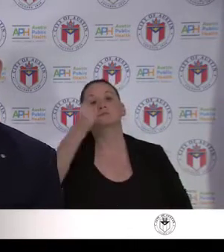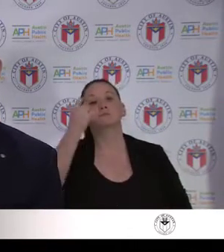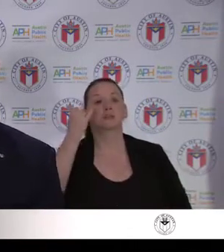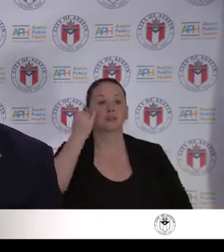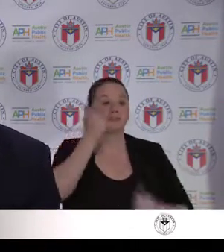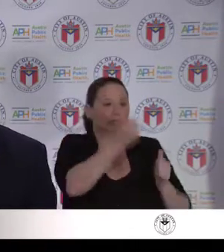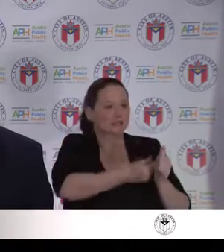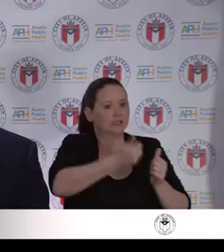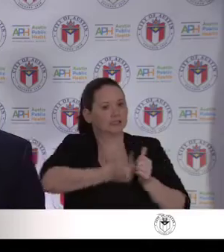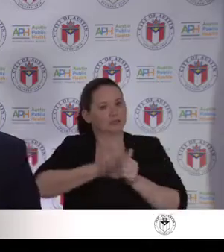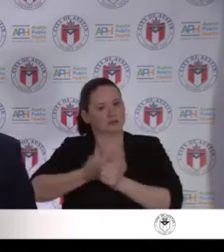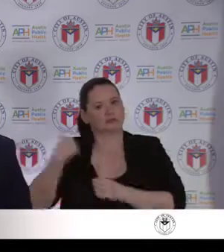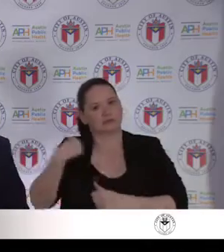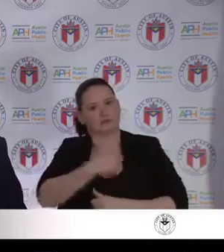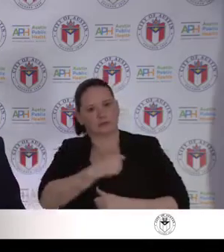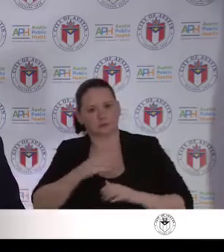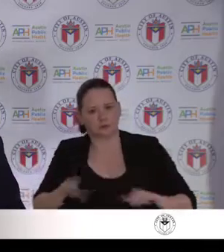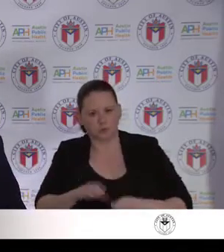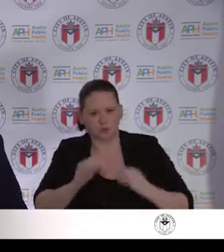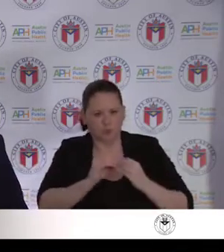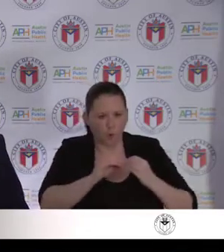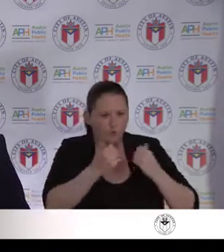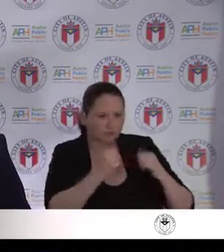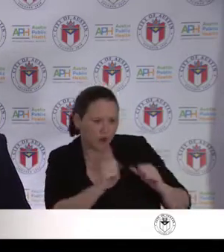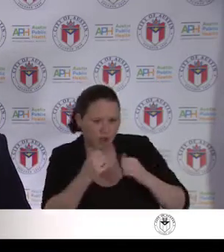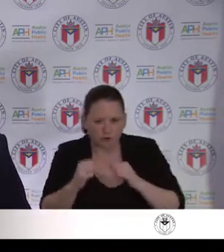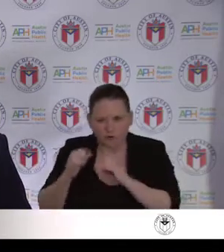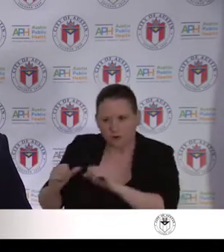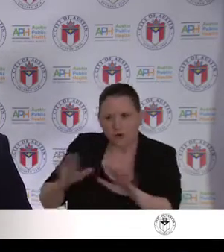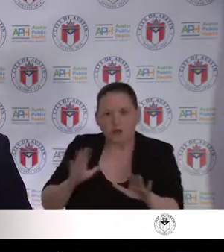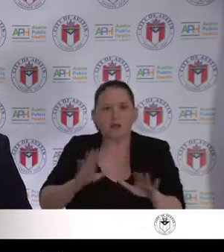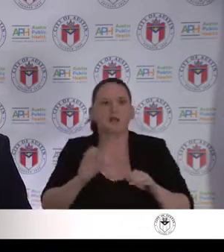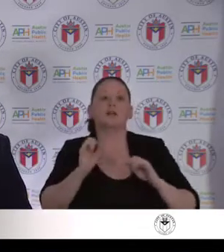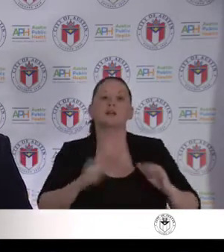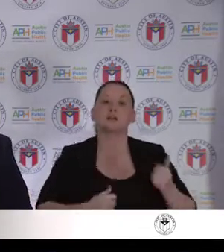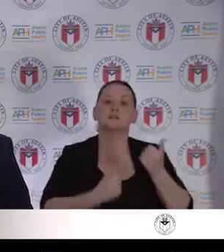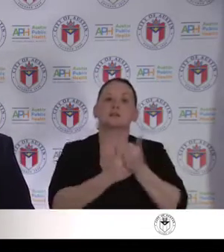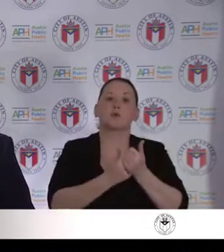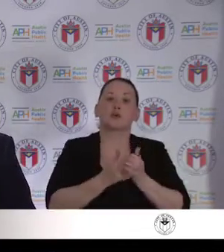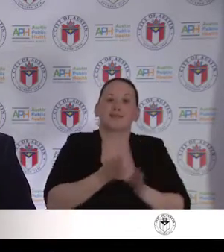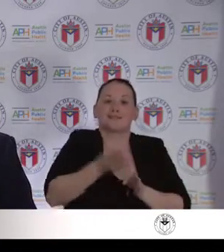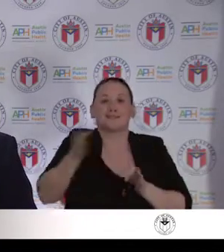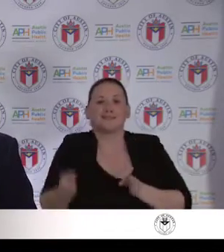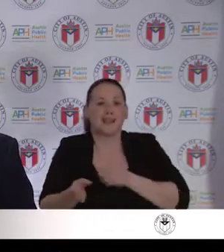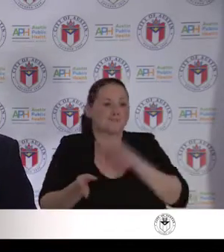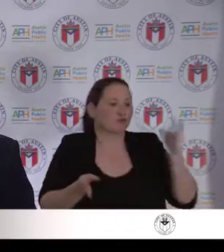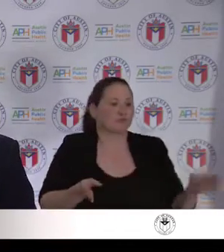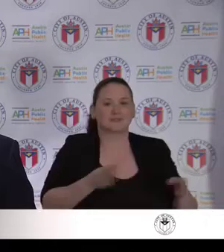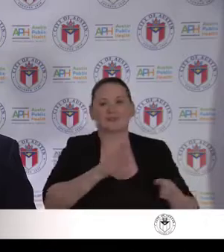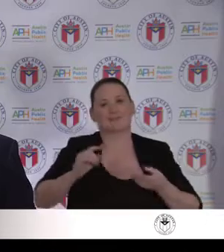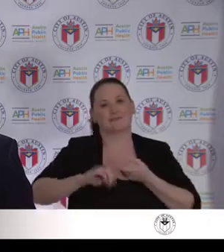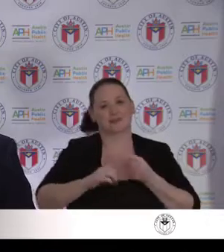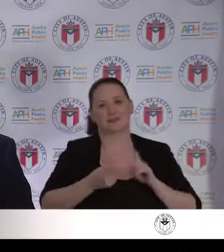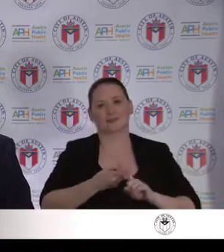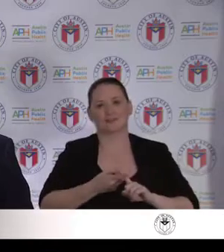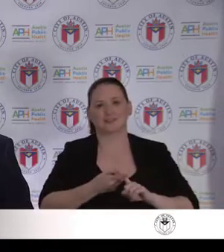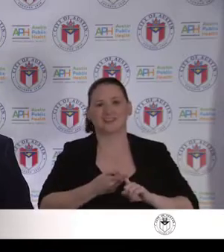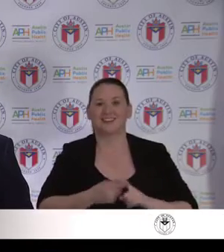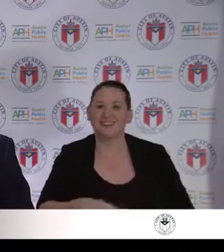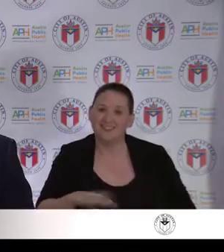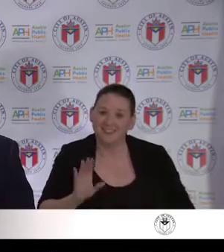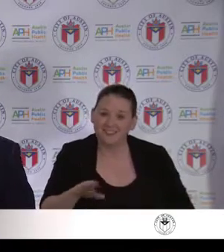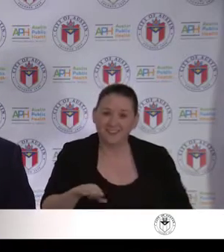do more and more to stay connected, we can support our neighbors and our friends. So here's the real